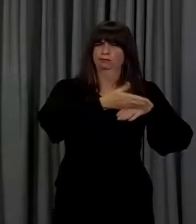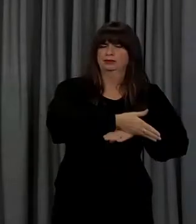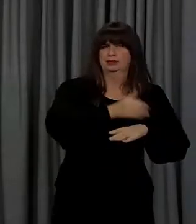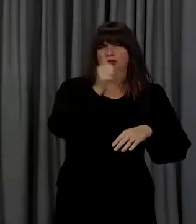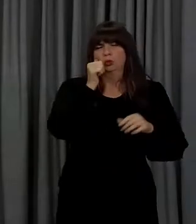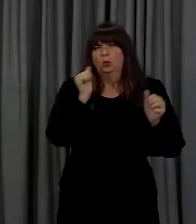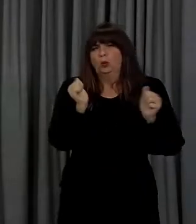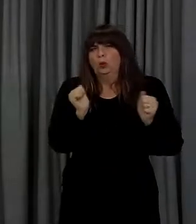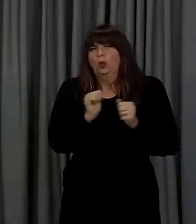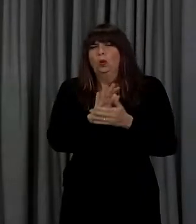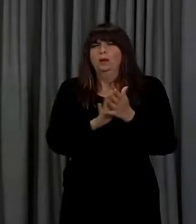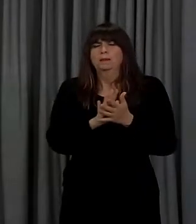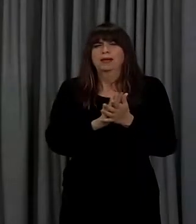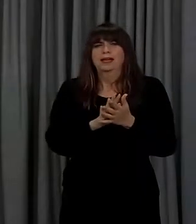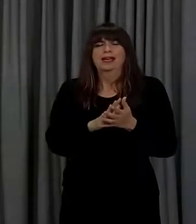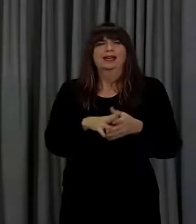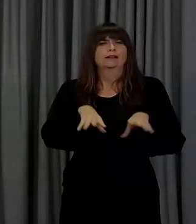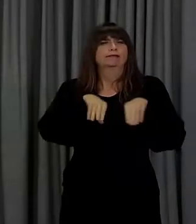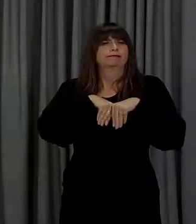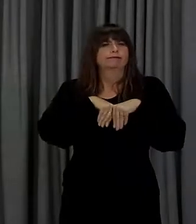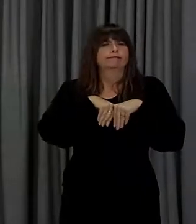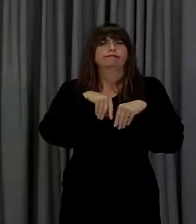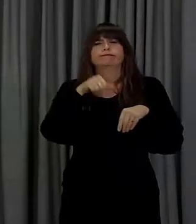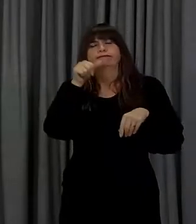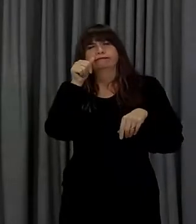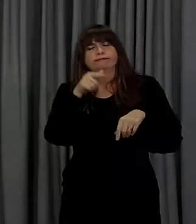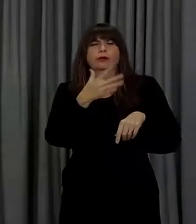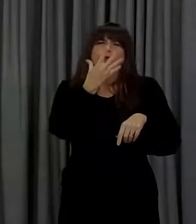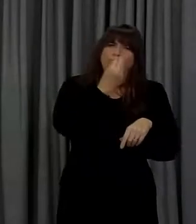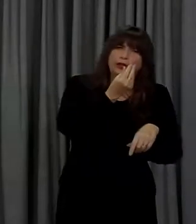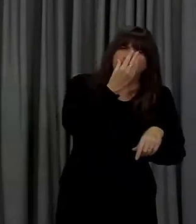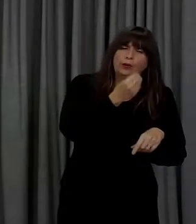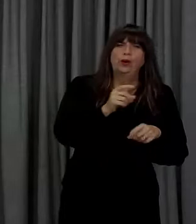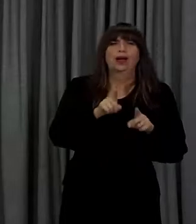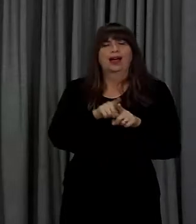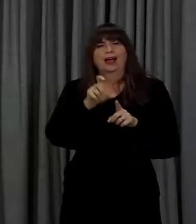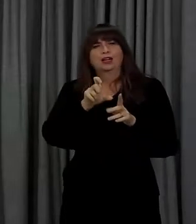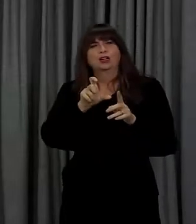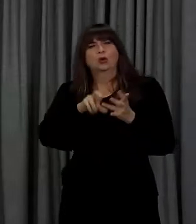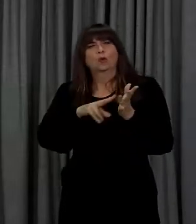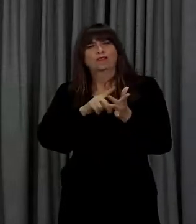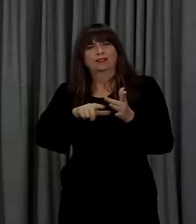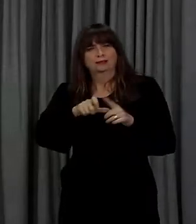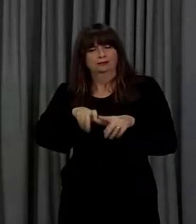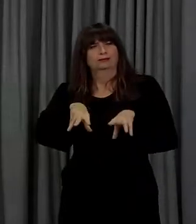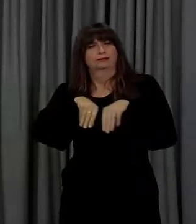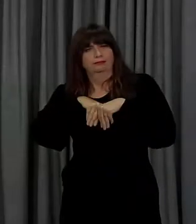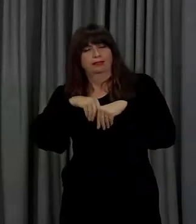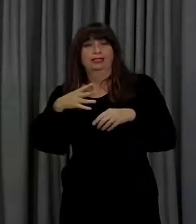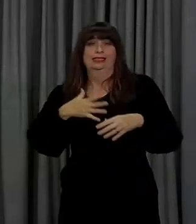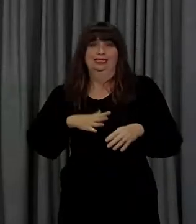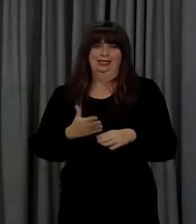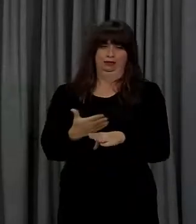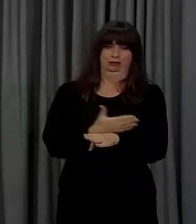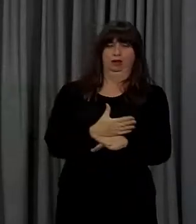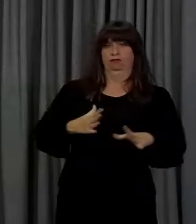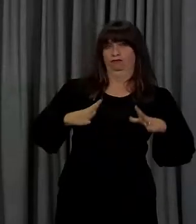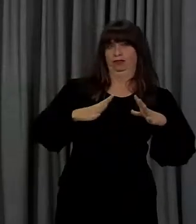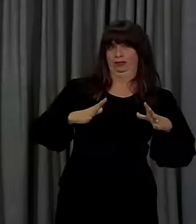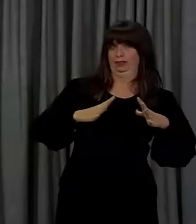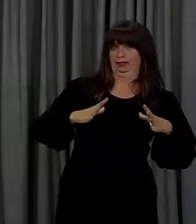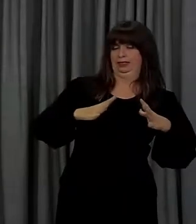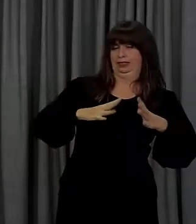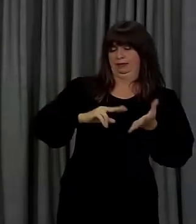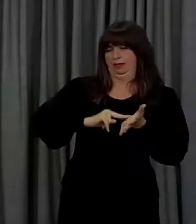in respiratory viruses like coronavirus and flu, we've got to prepare for that. Over the past 2